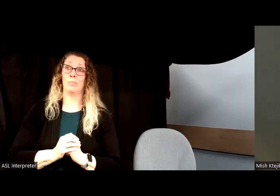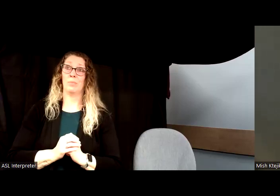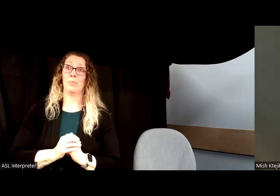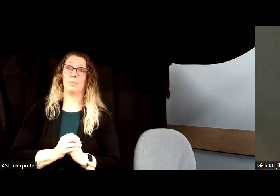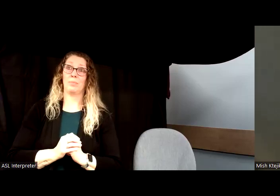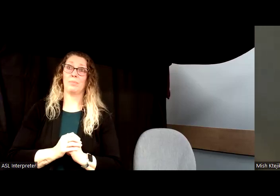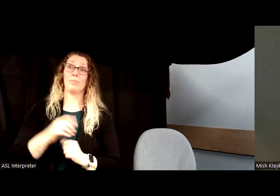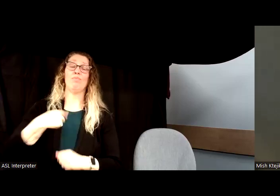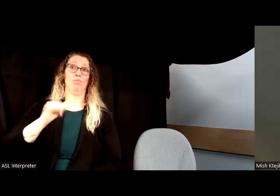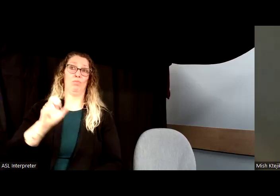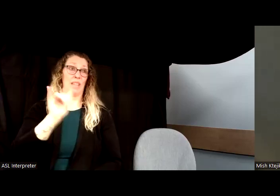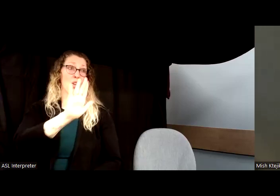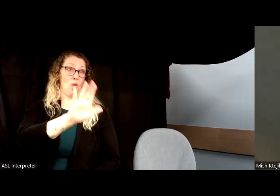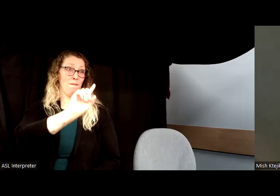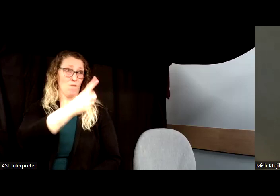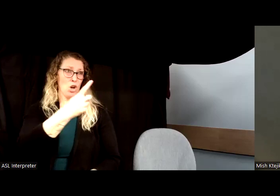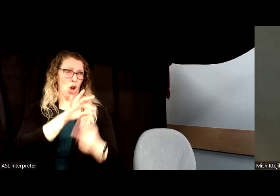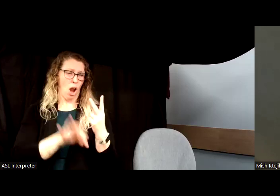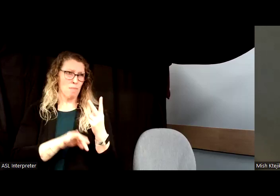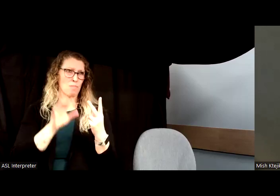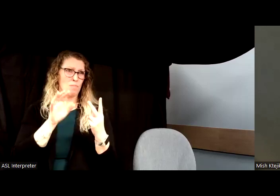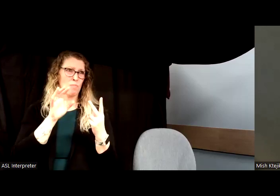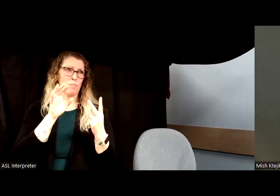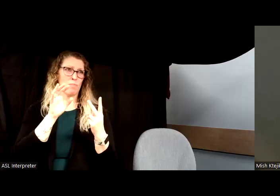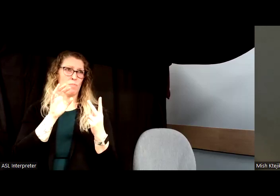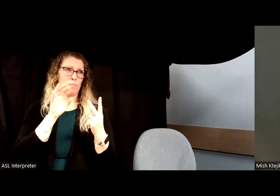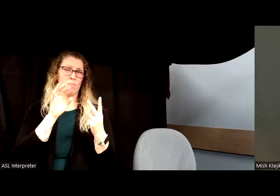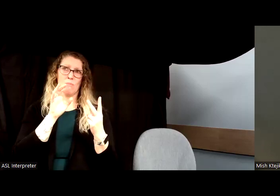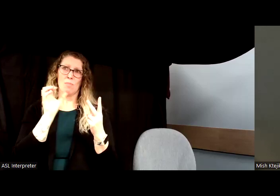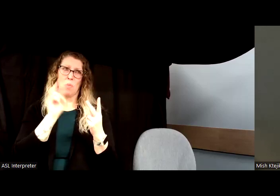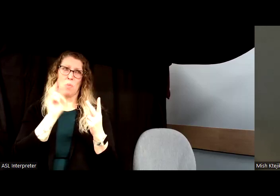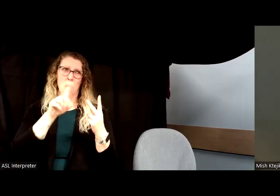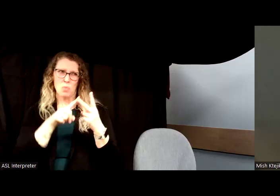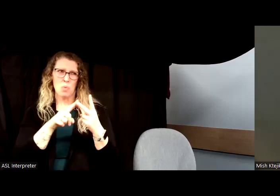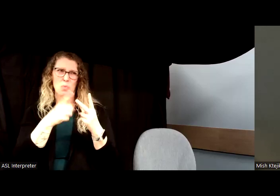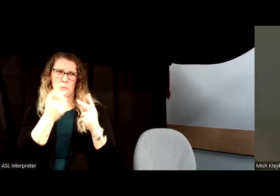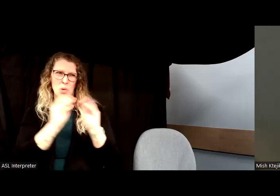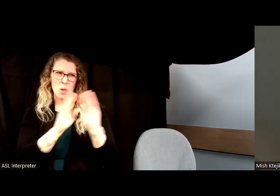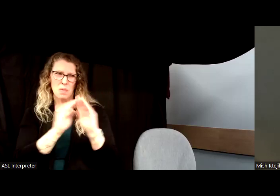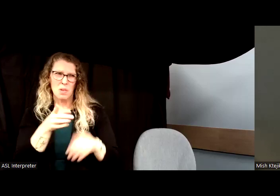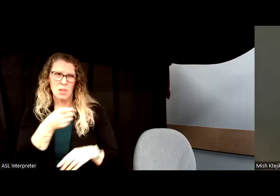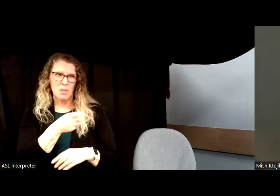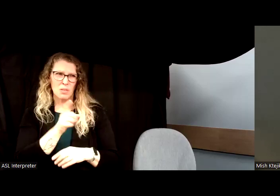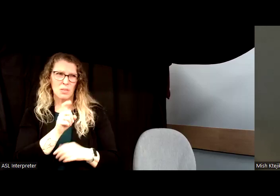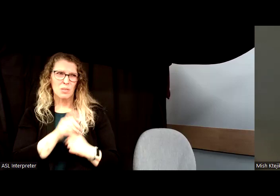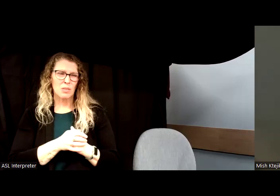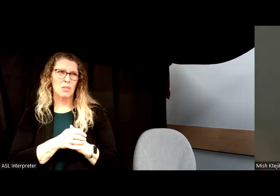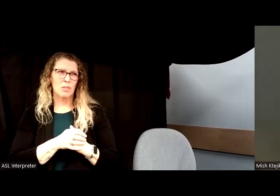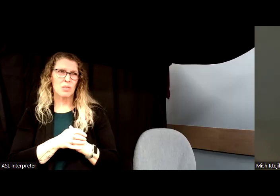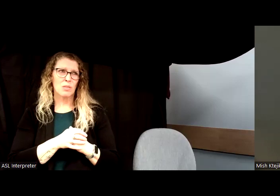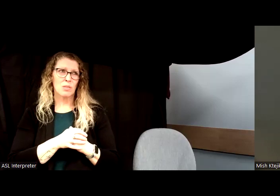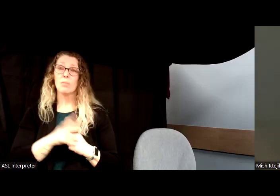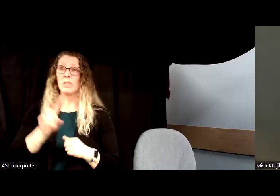This is Jake. It's not like there's the first, wait, is that the first option you were just adding on to, or is that the second